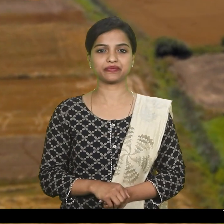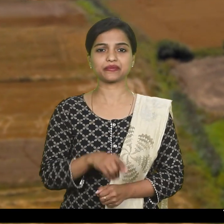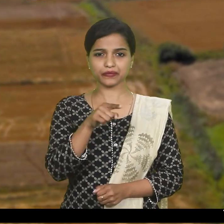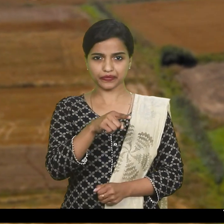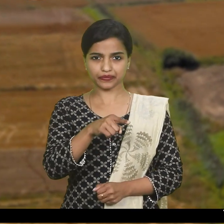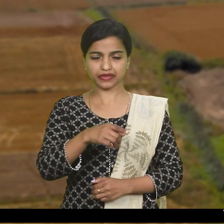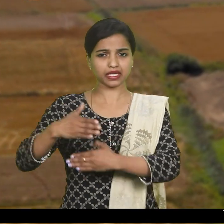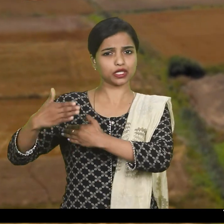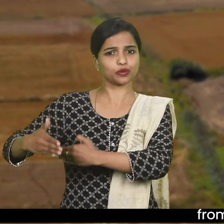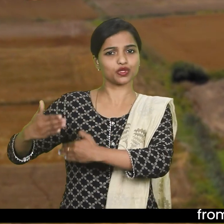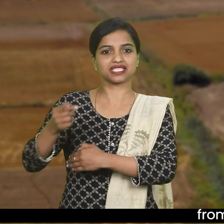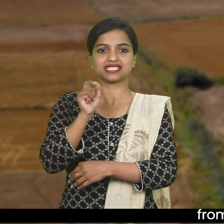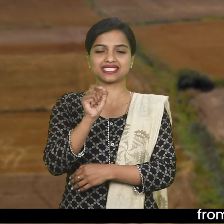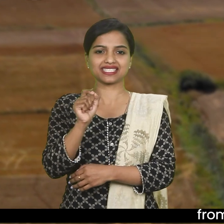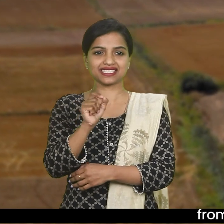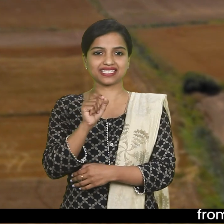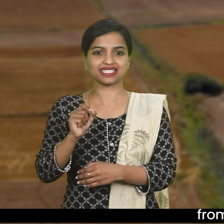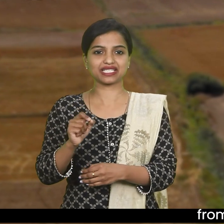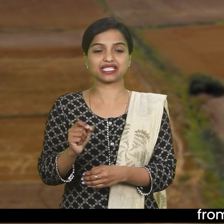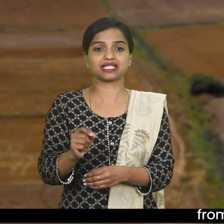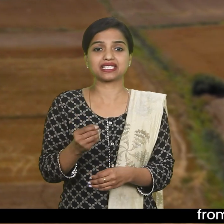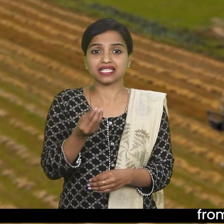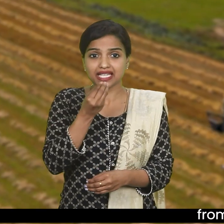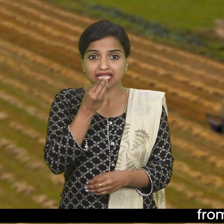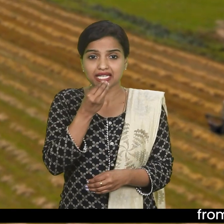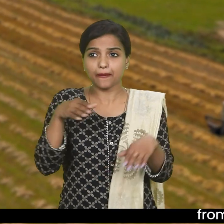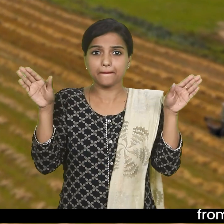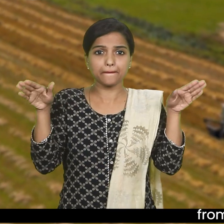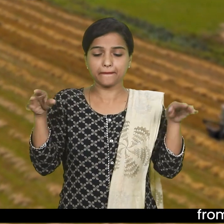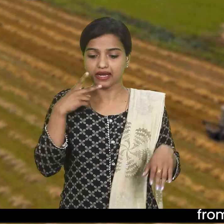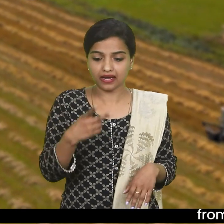This protects seeds from being eaten by birds.